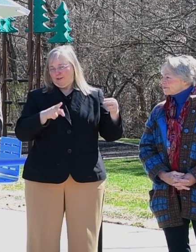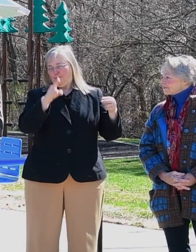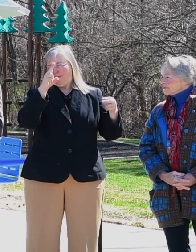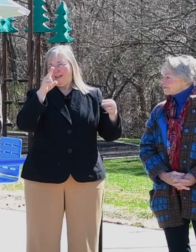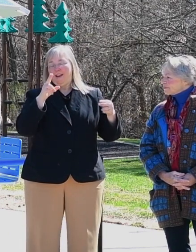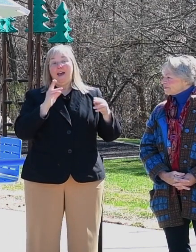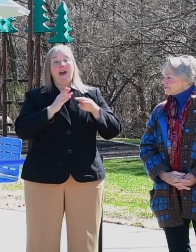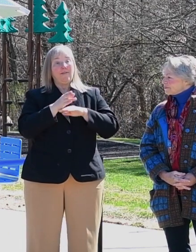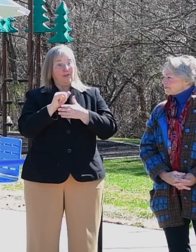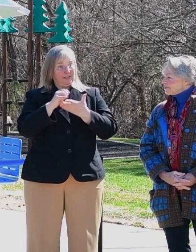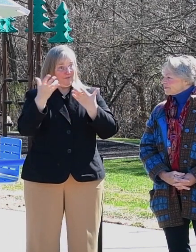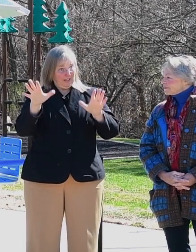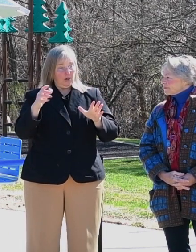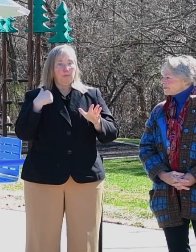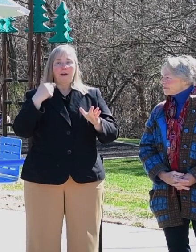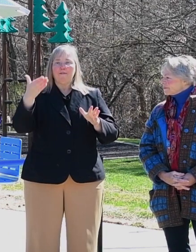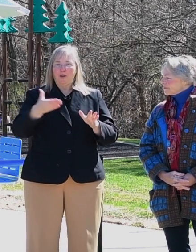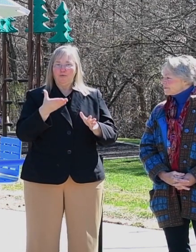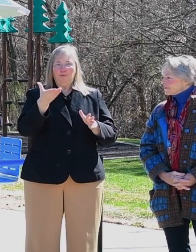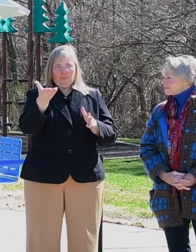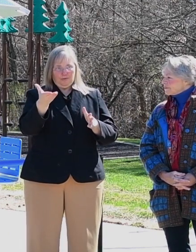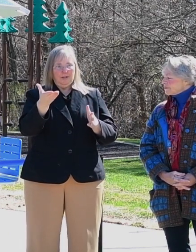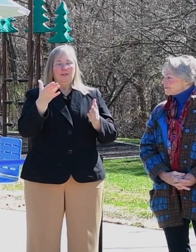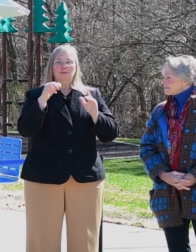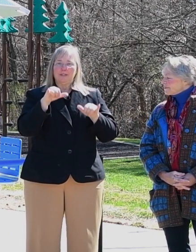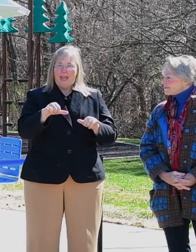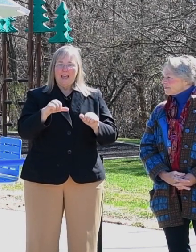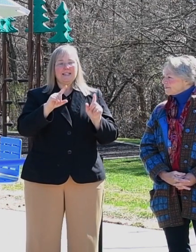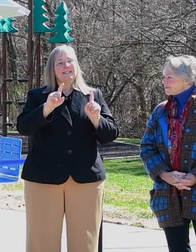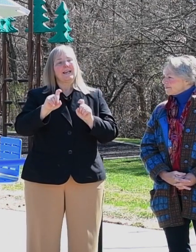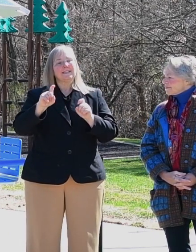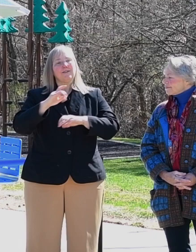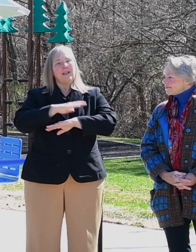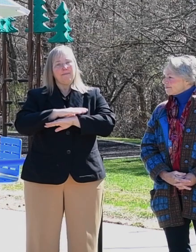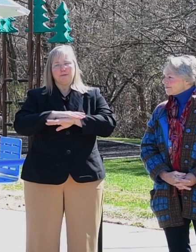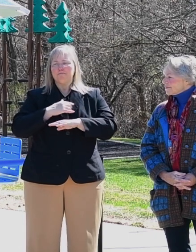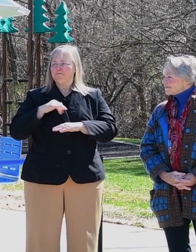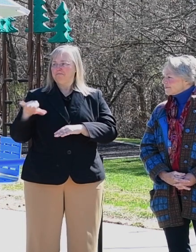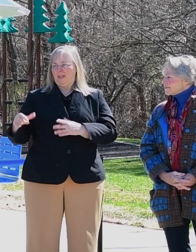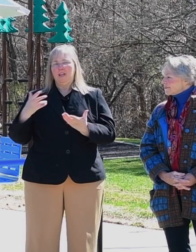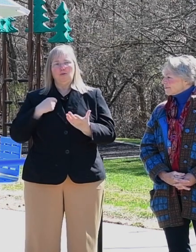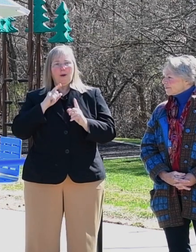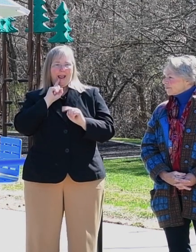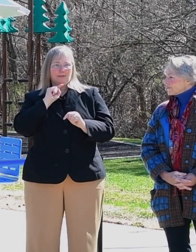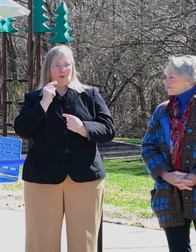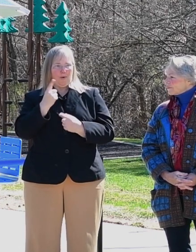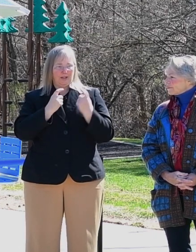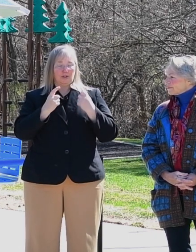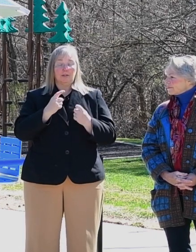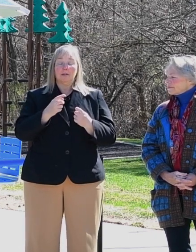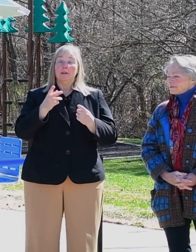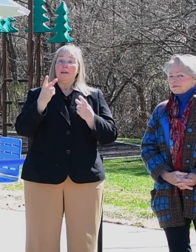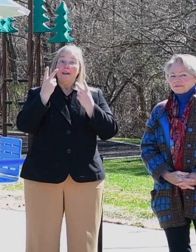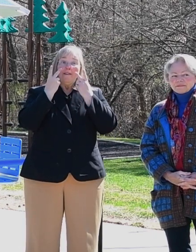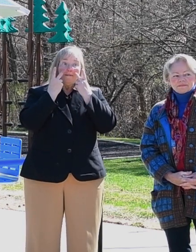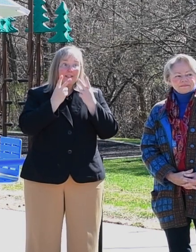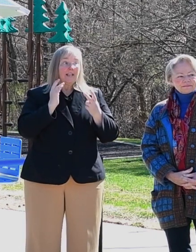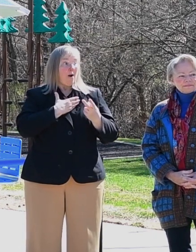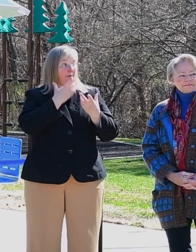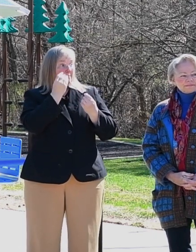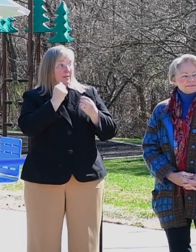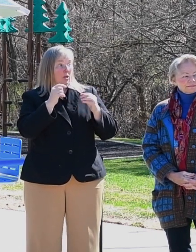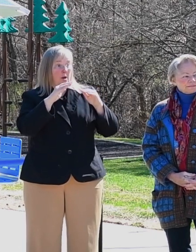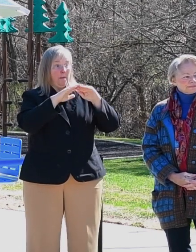afterwards, we invite you to stay, test out the tables. I'll be up here to answer your questions. Visit our information booths and